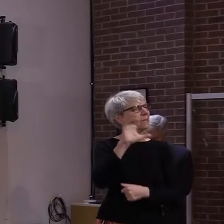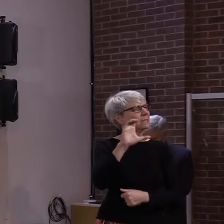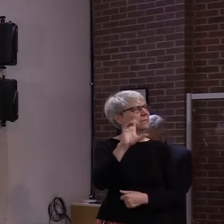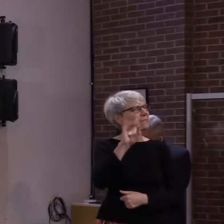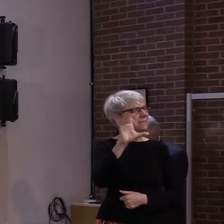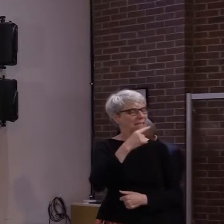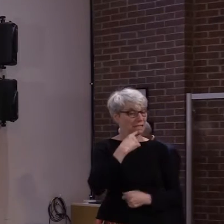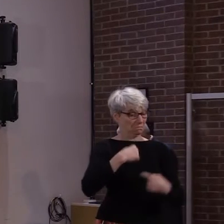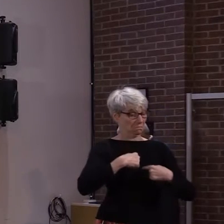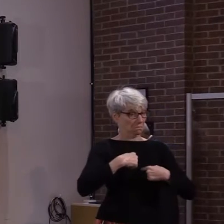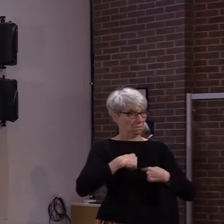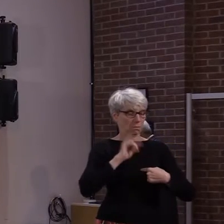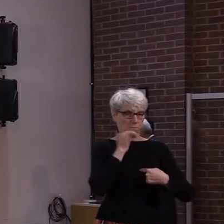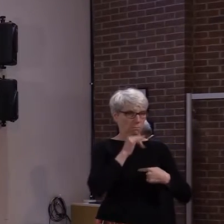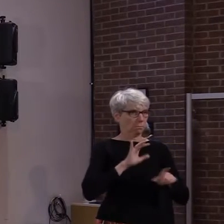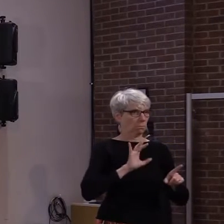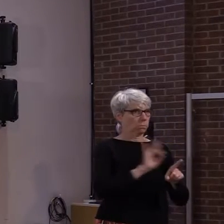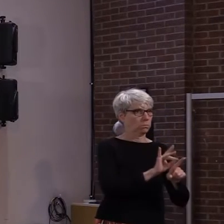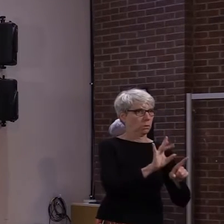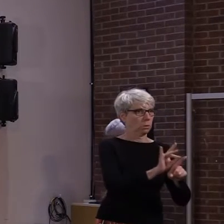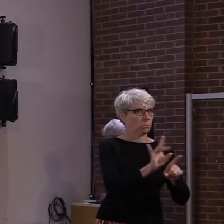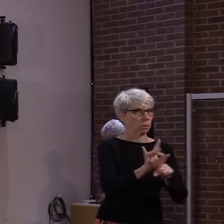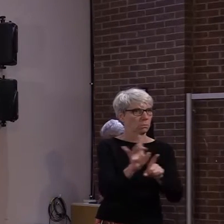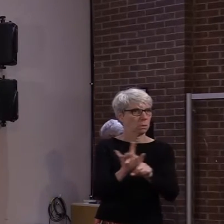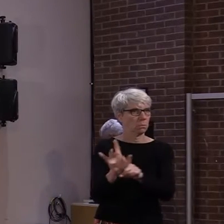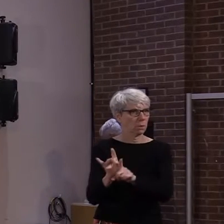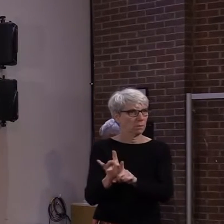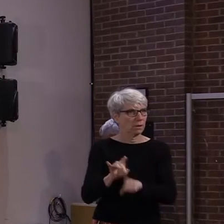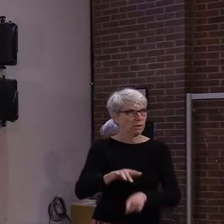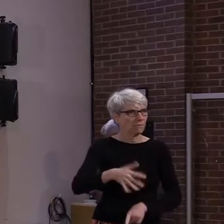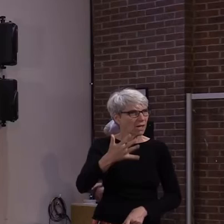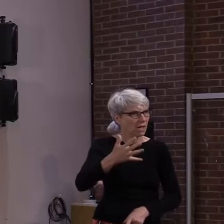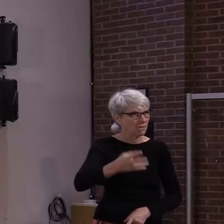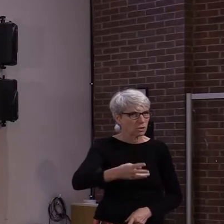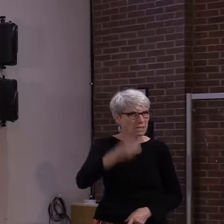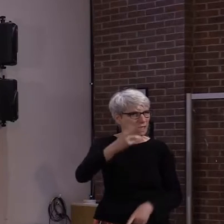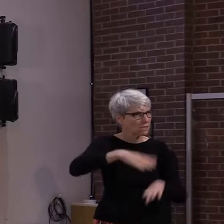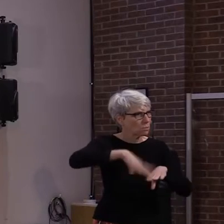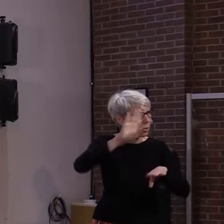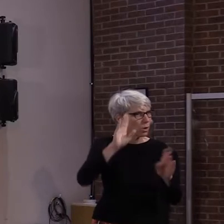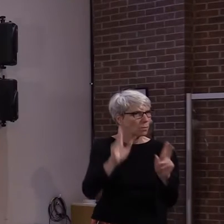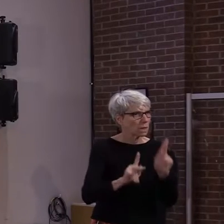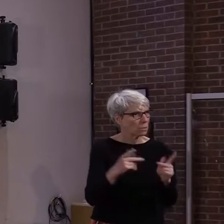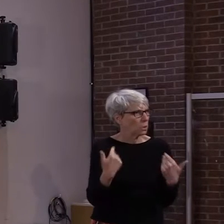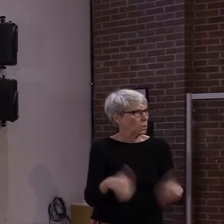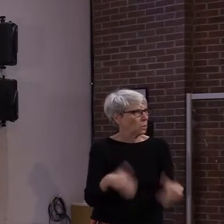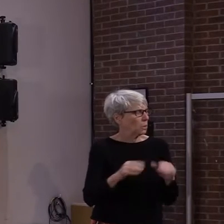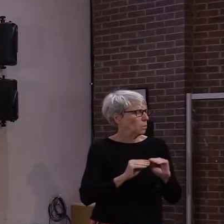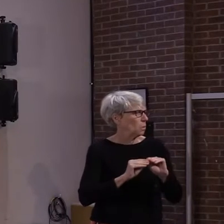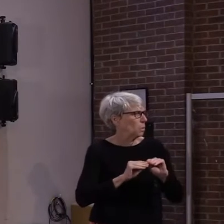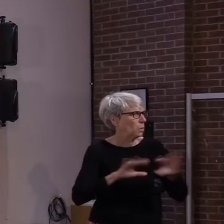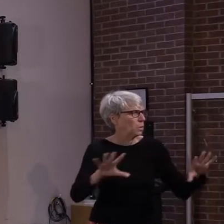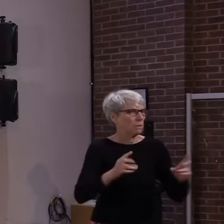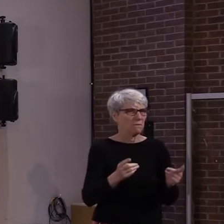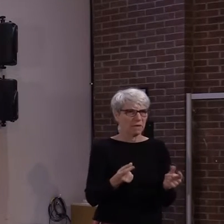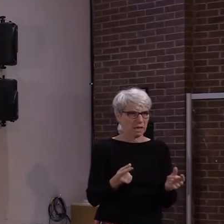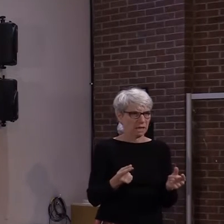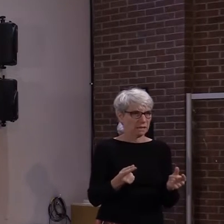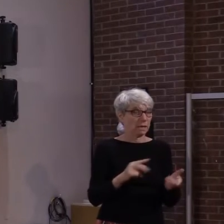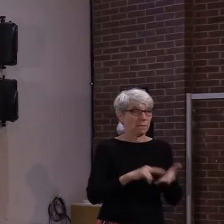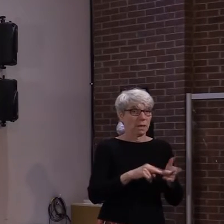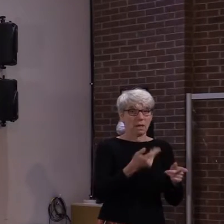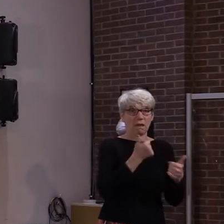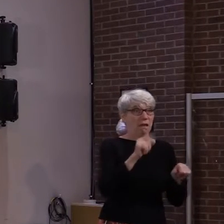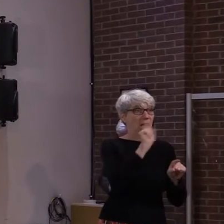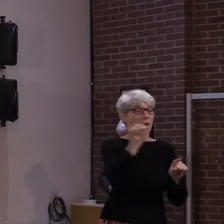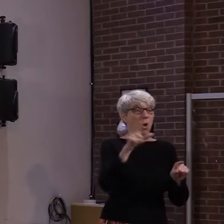infected person may spread it to five or more people. This means anyone who's unvaccinated, both people